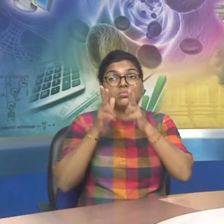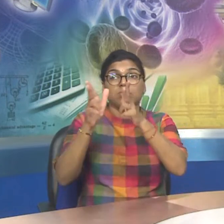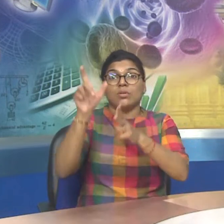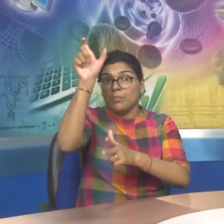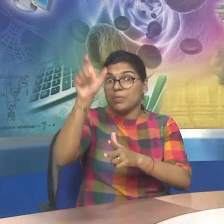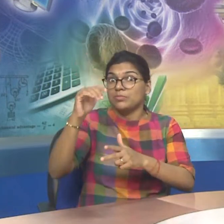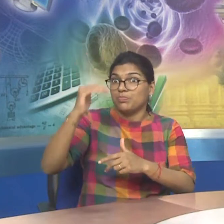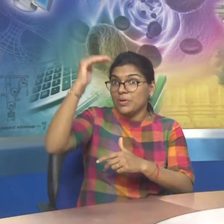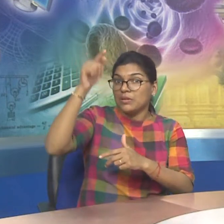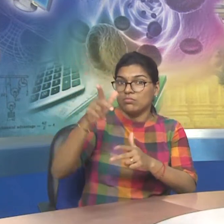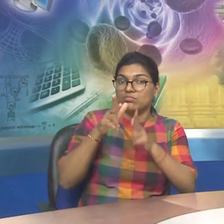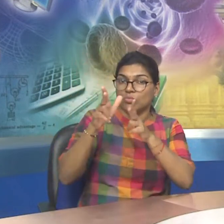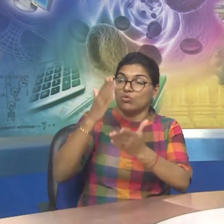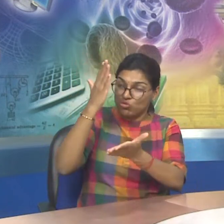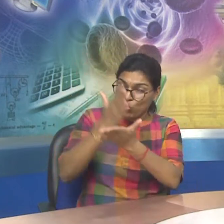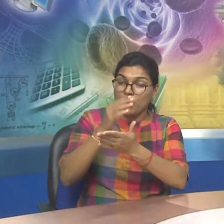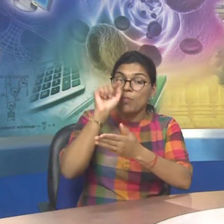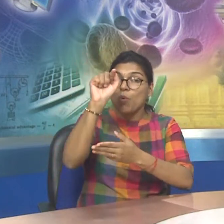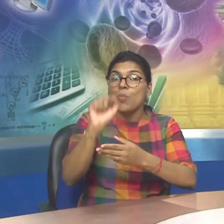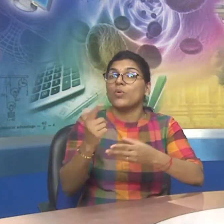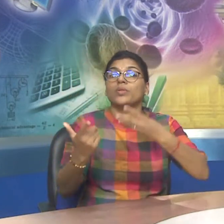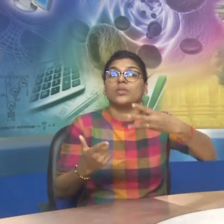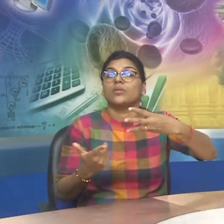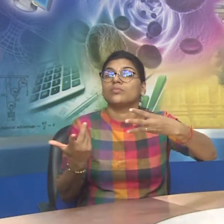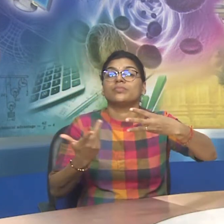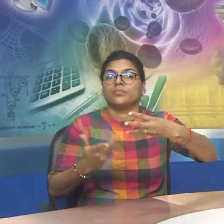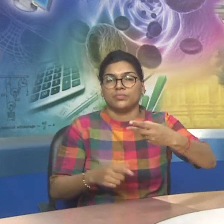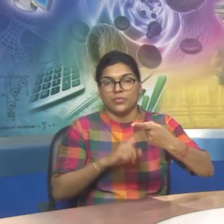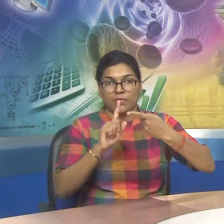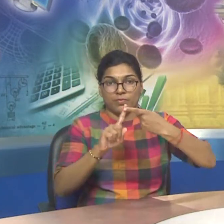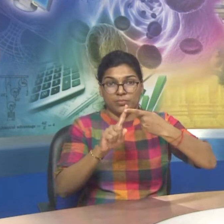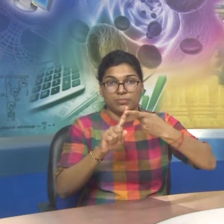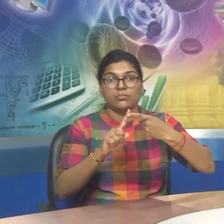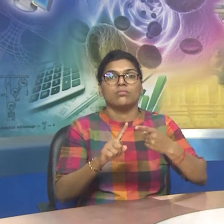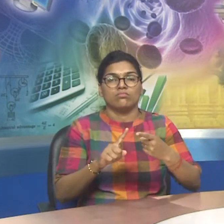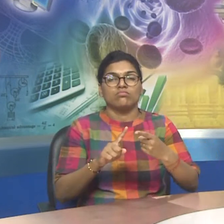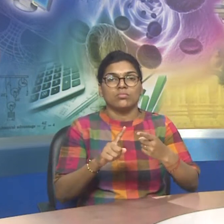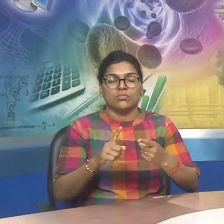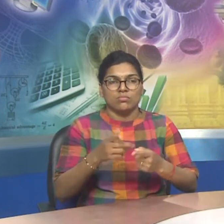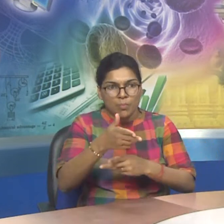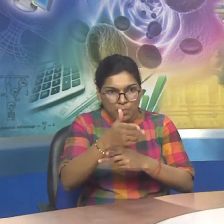The child wants everyone to stop making arms. This